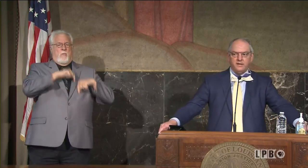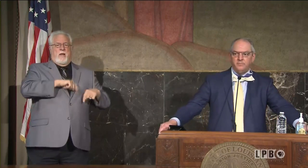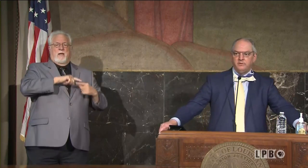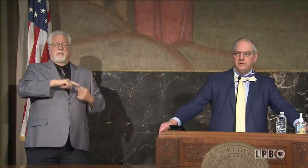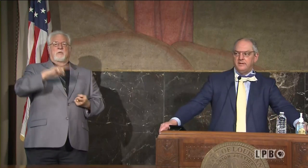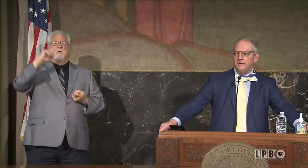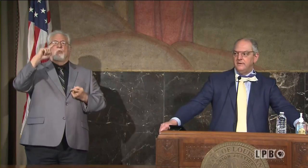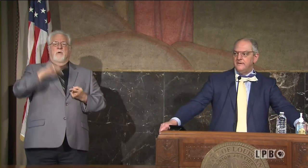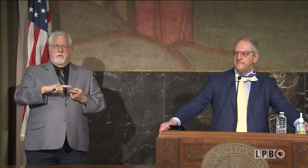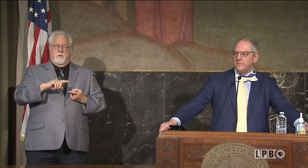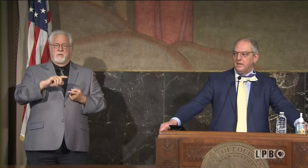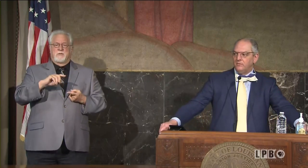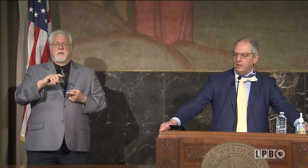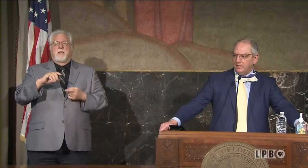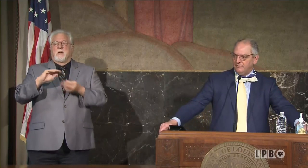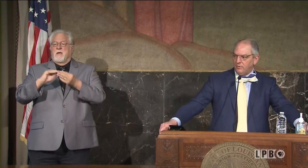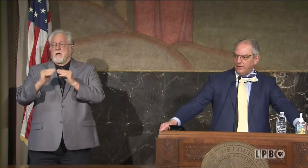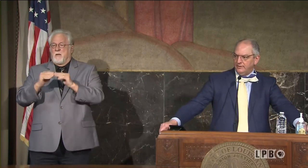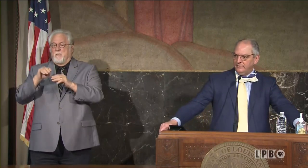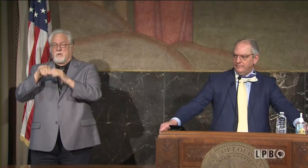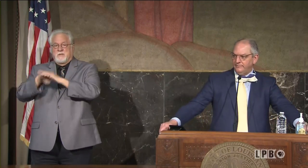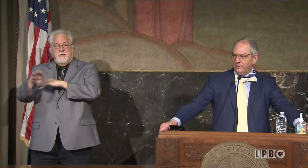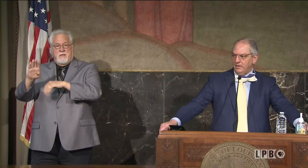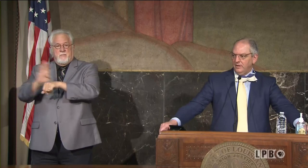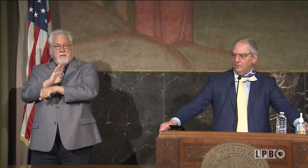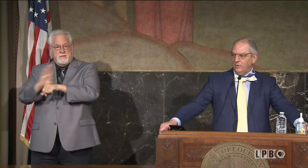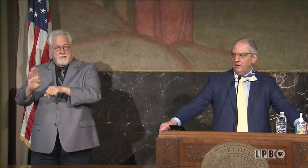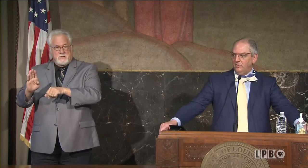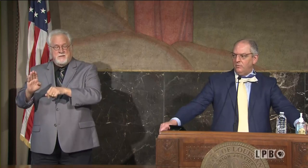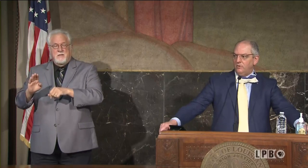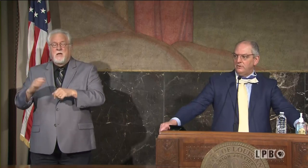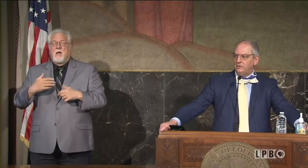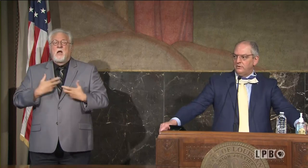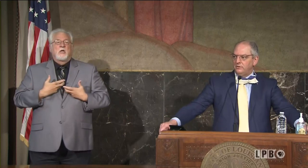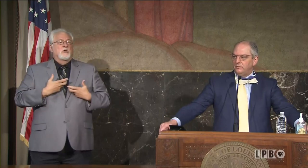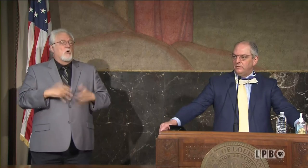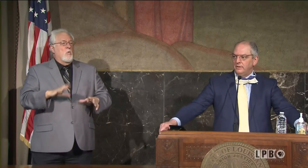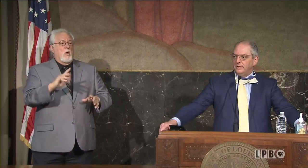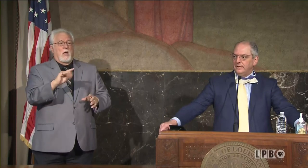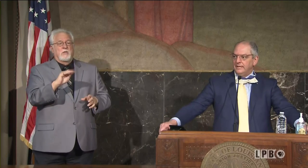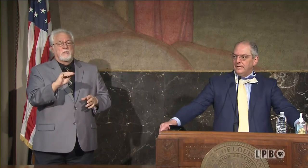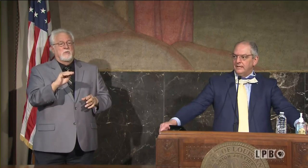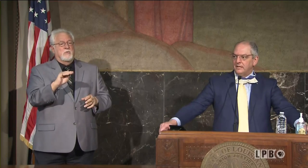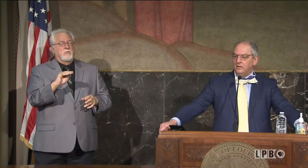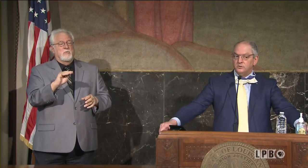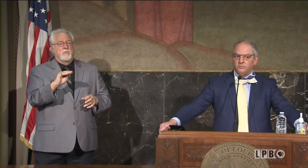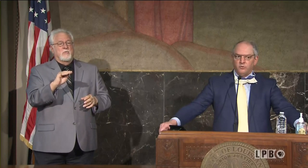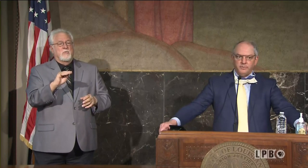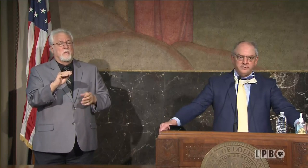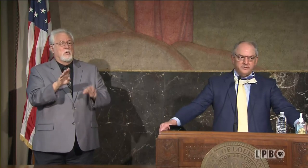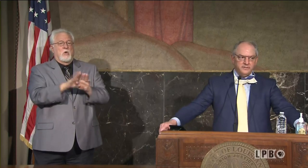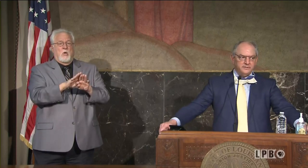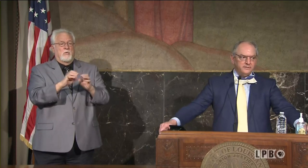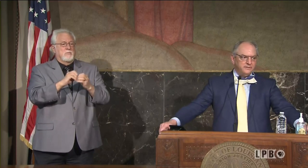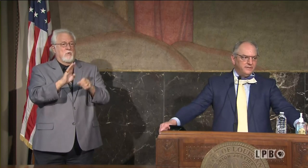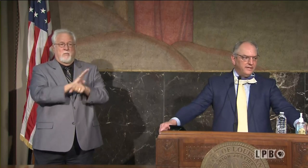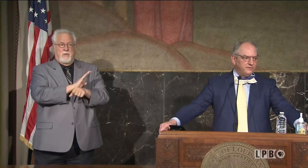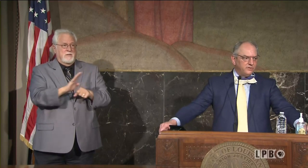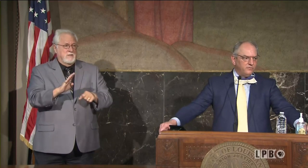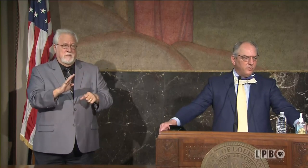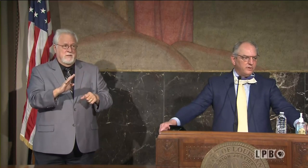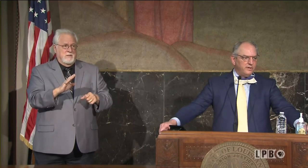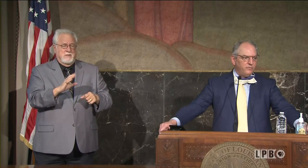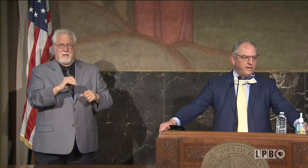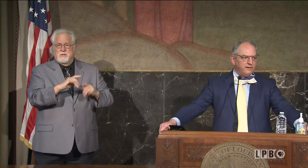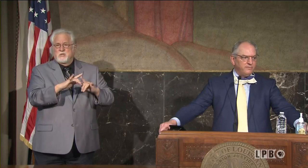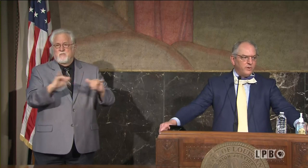reducing occupancy if we can avoid it. We don't want to close more businesses and